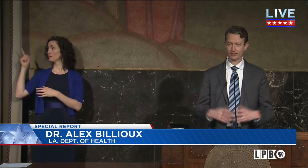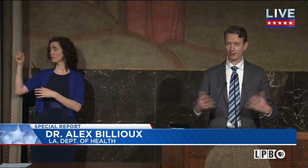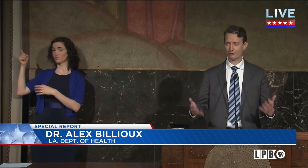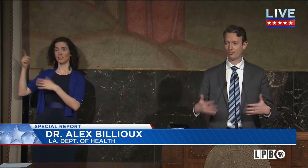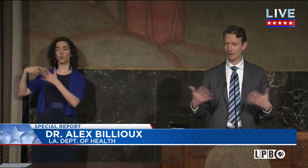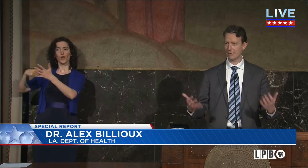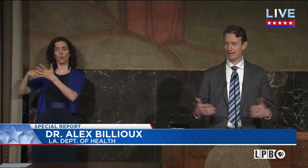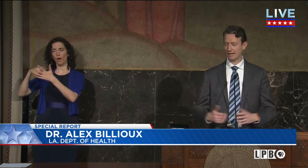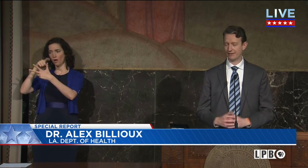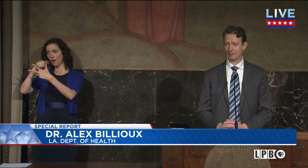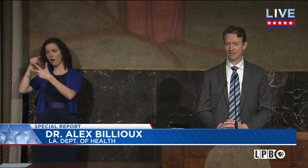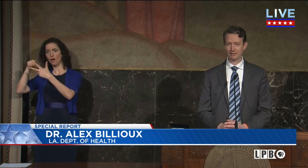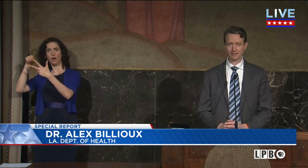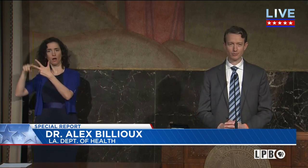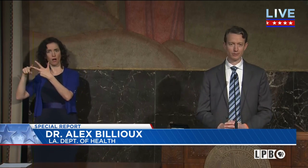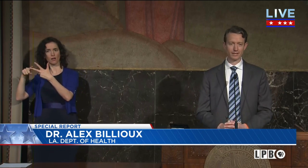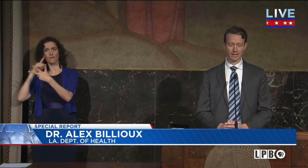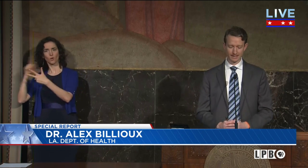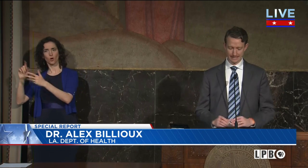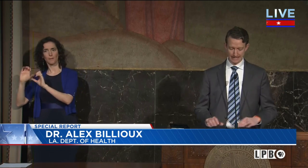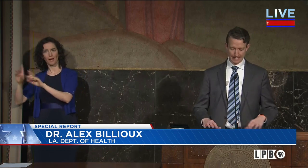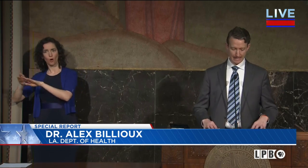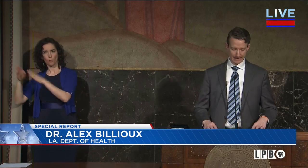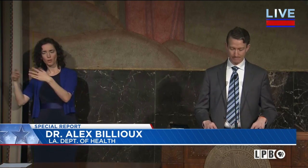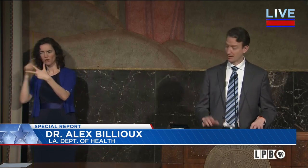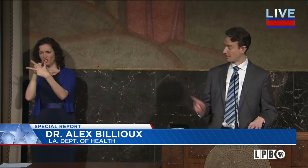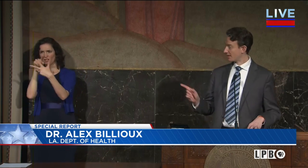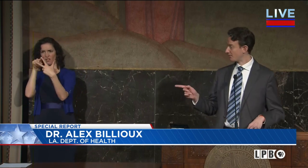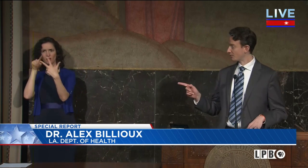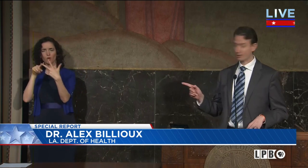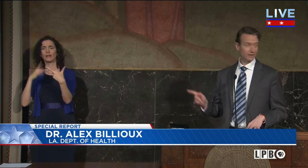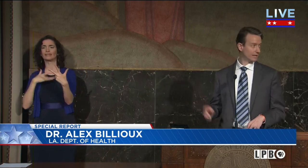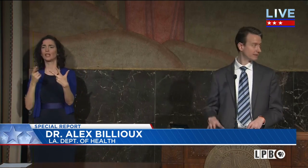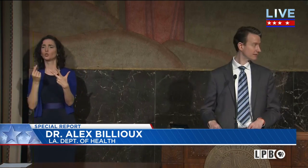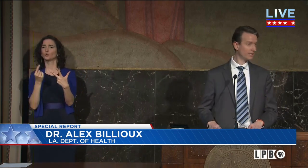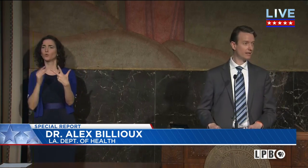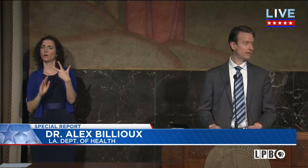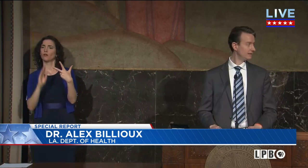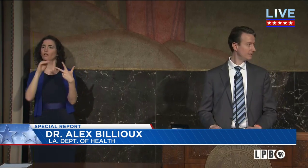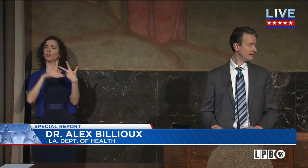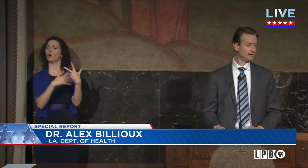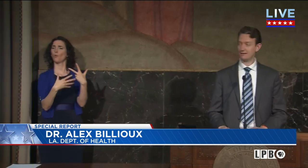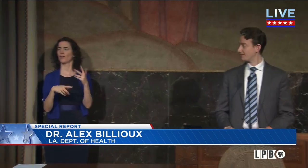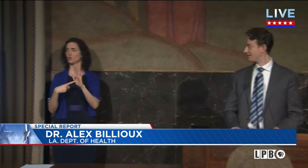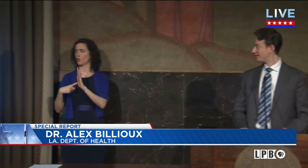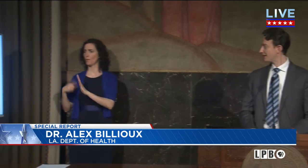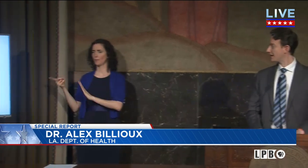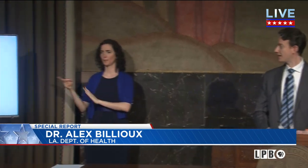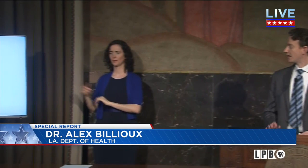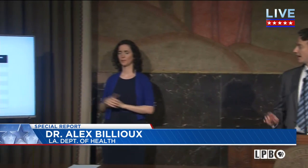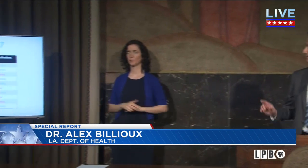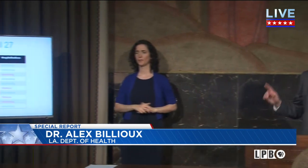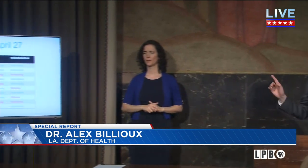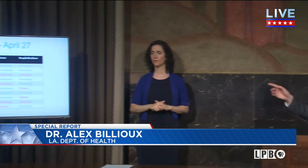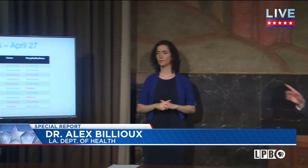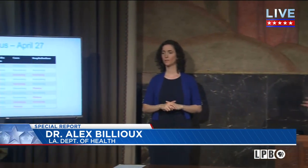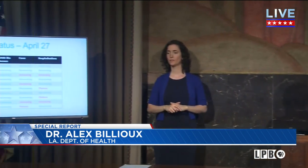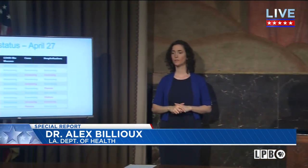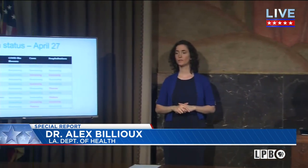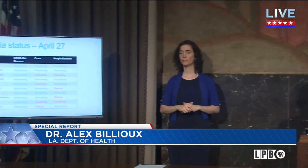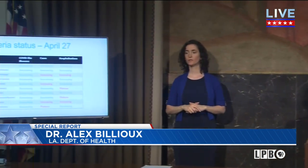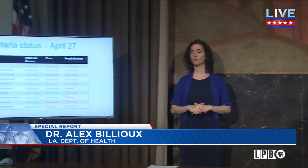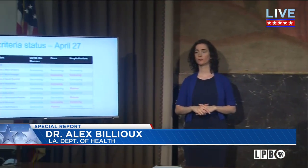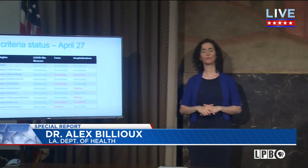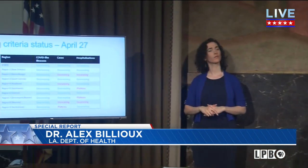that we are looking at, or for the epidemic that we're looking at. We'll go to the next slide. And so first